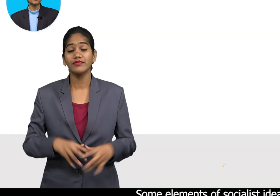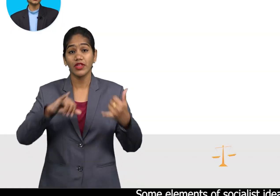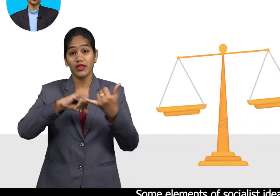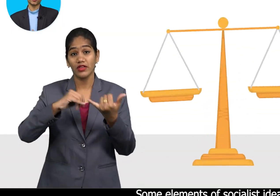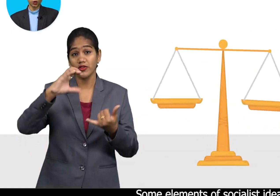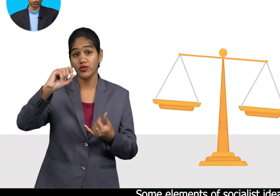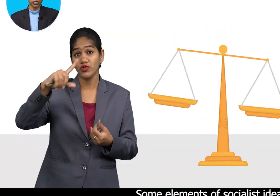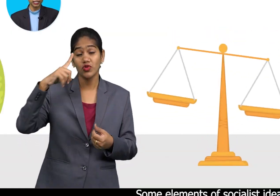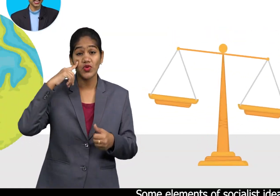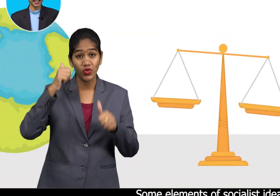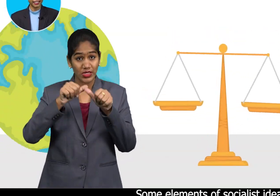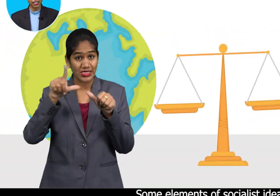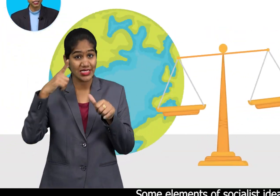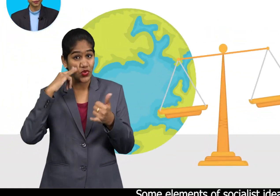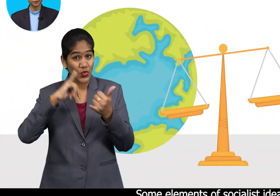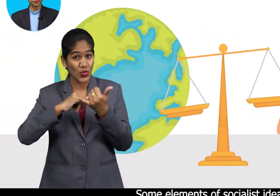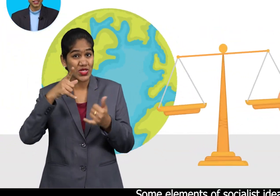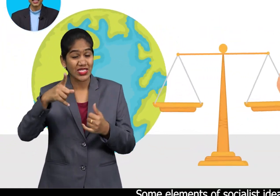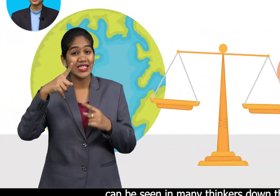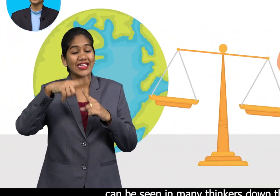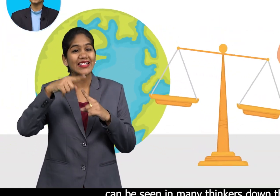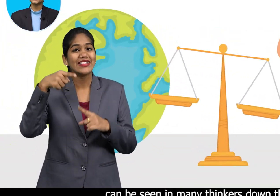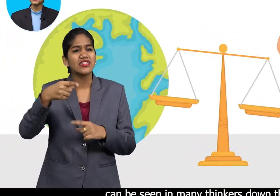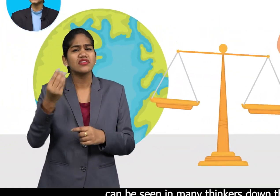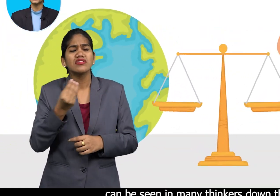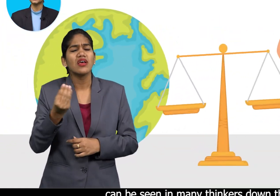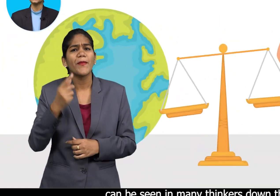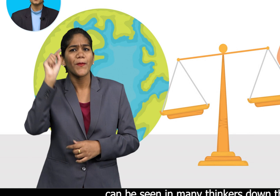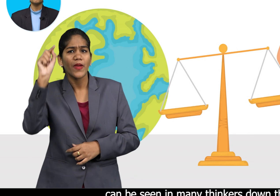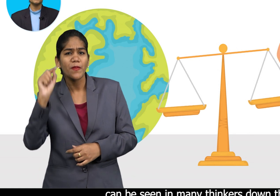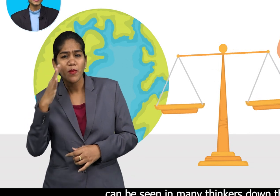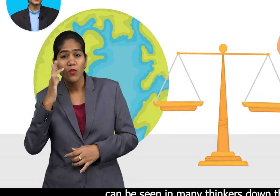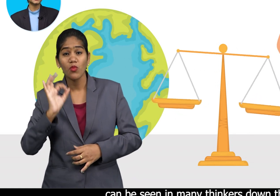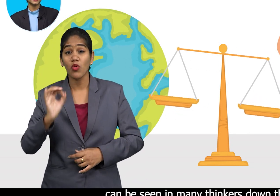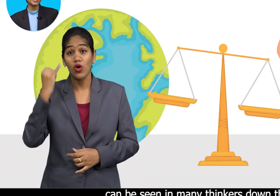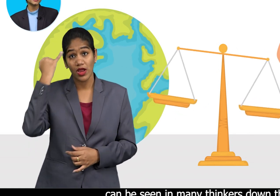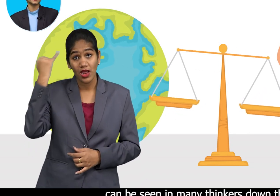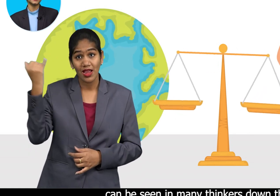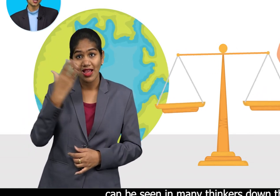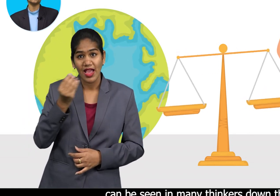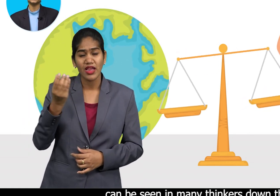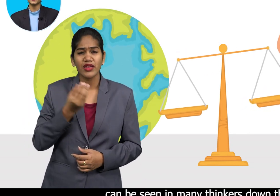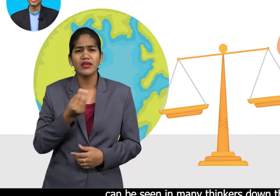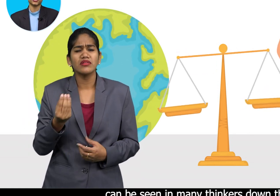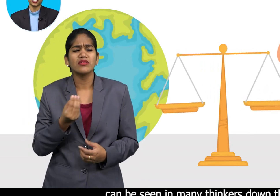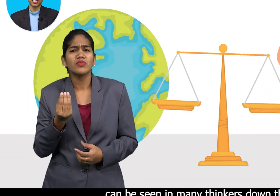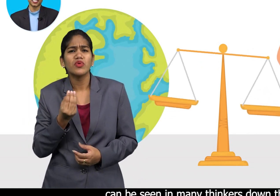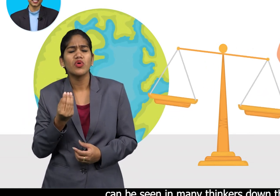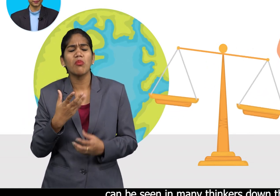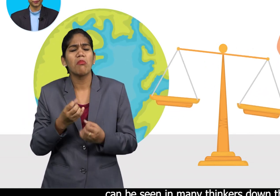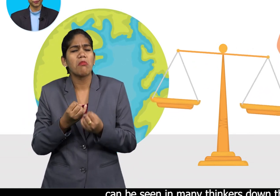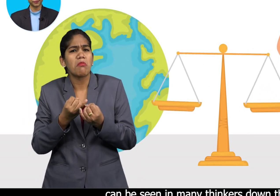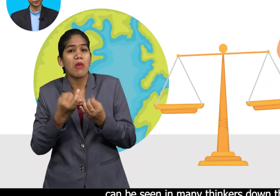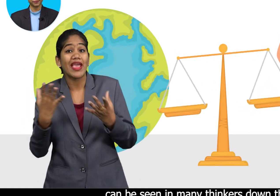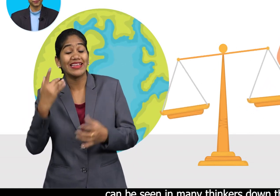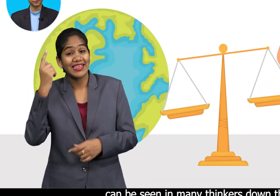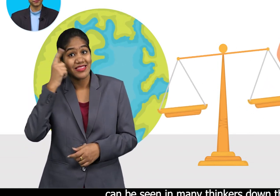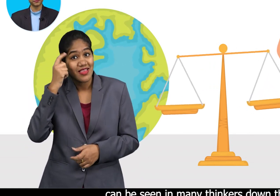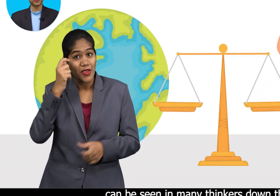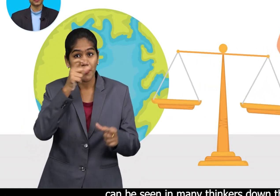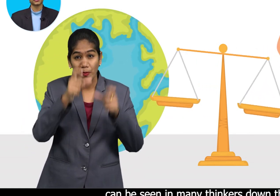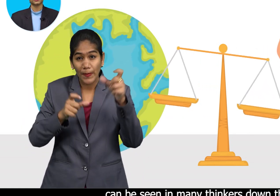Some elements of socialist ideas can be seen in many thinkers down the ages.